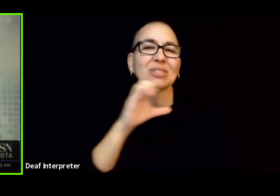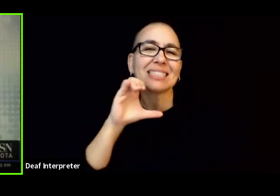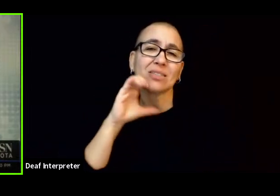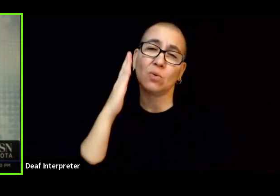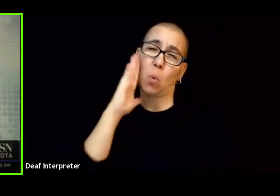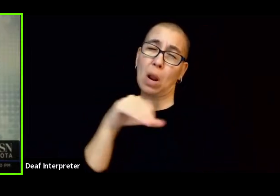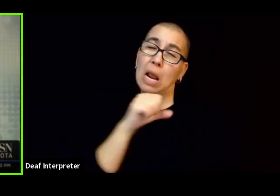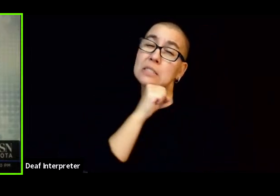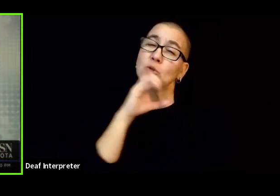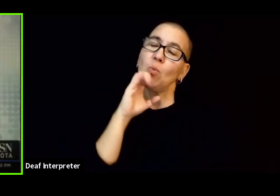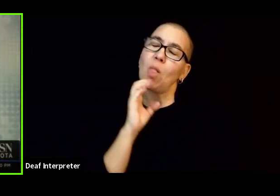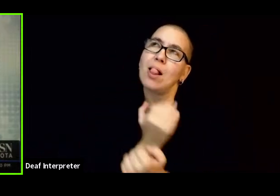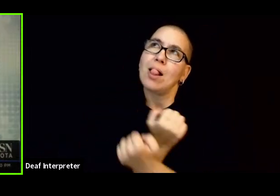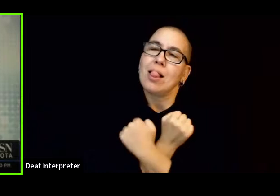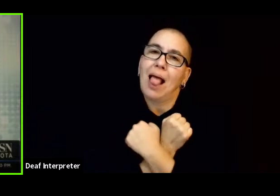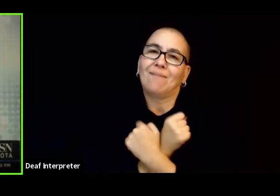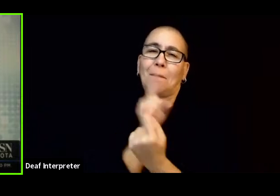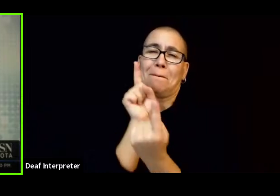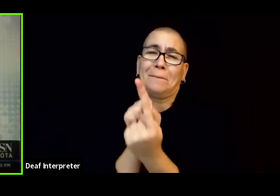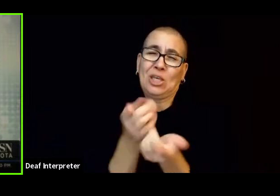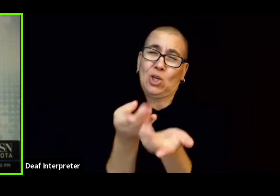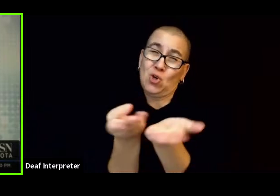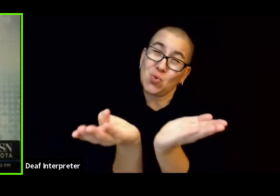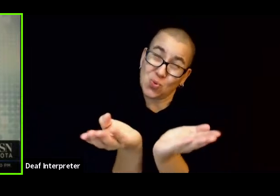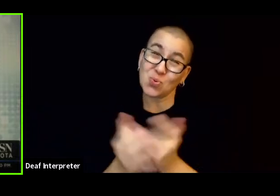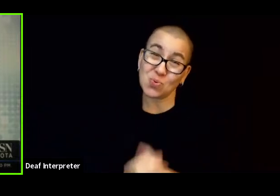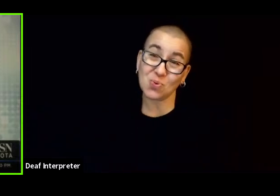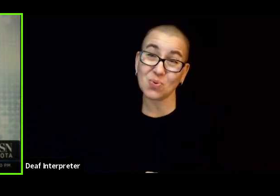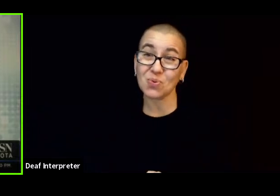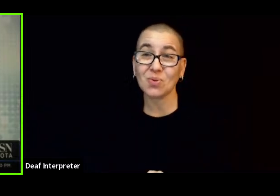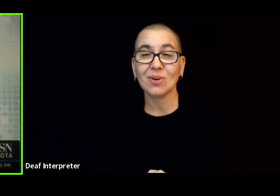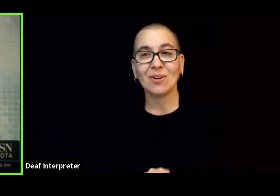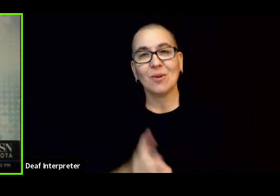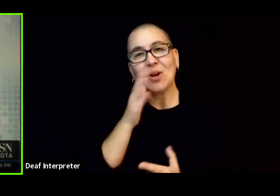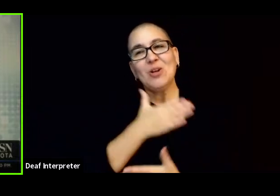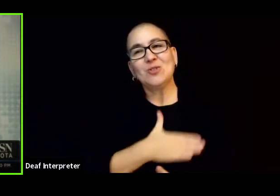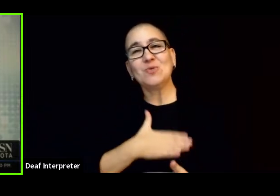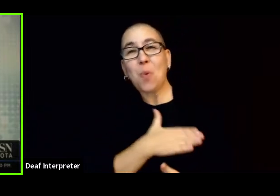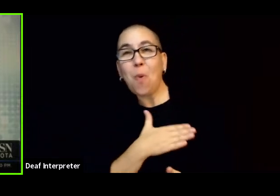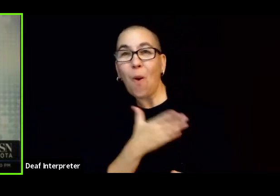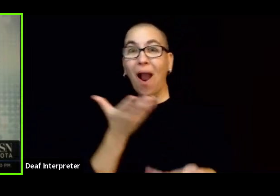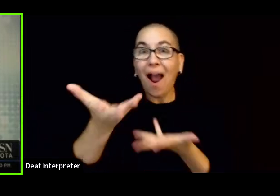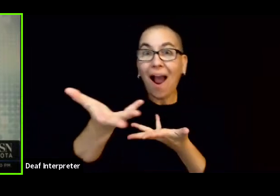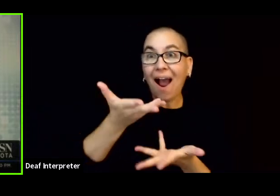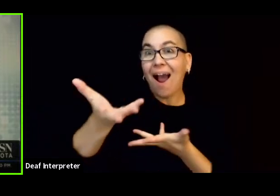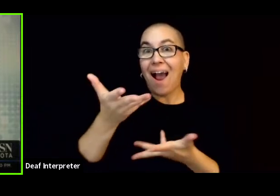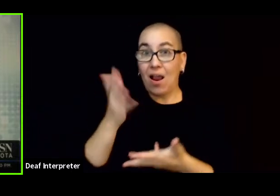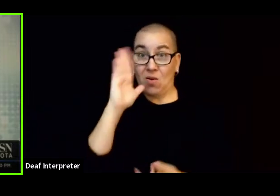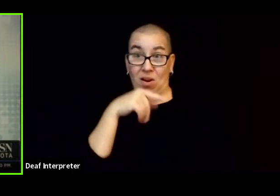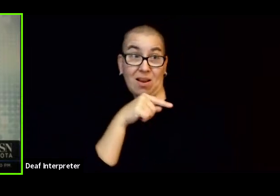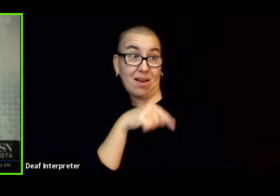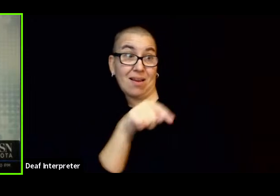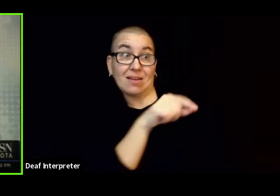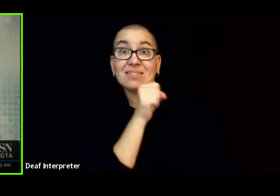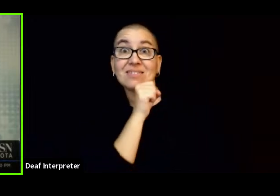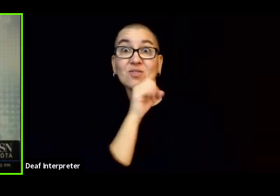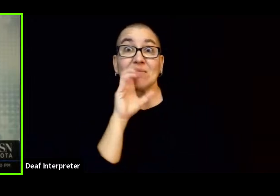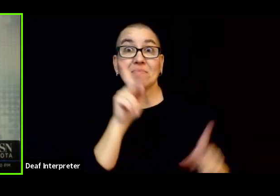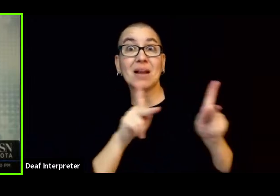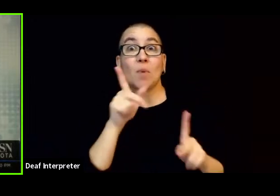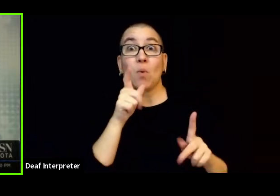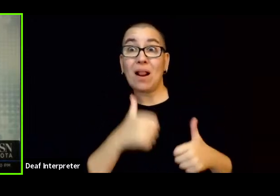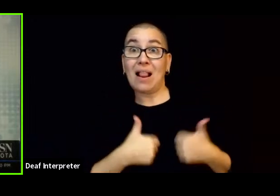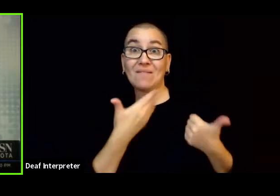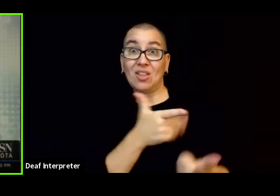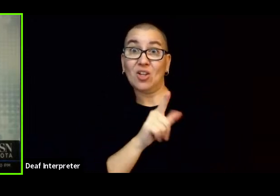will love knowing that they want to see you. You will actually make a difference in someone's life. Thank